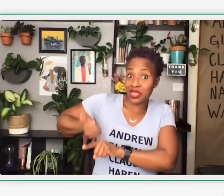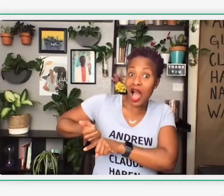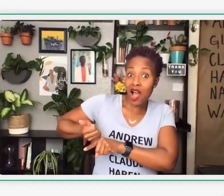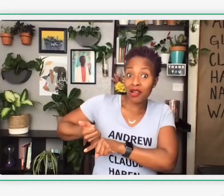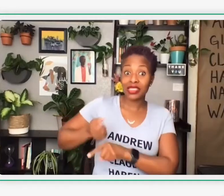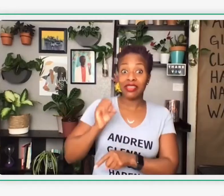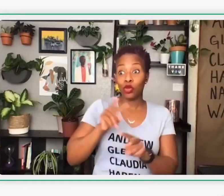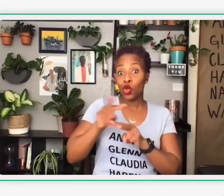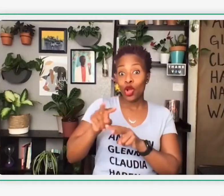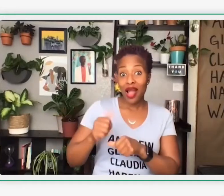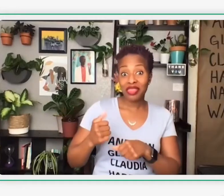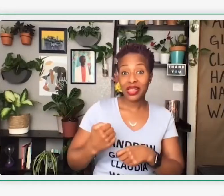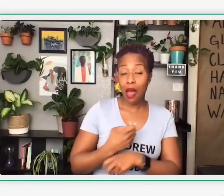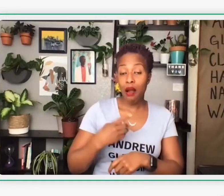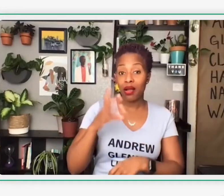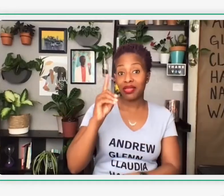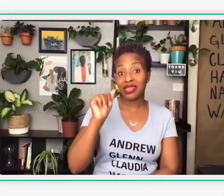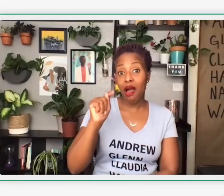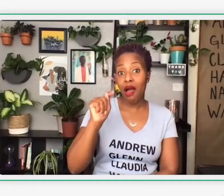businesses, they actually